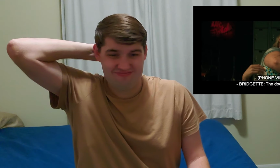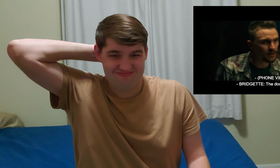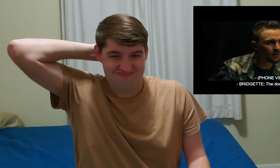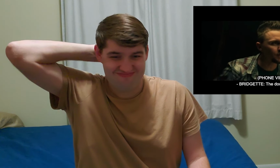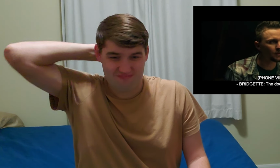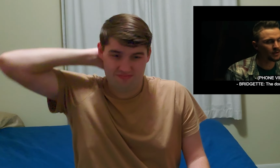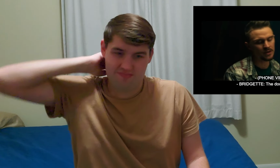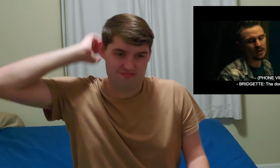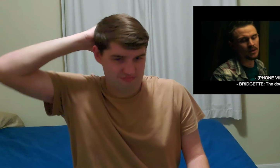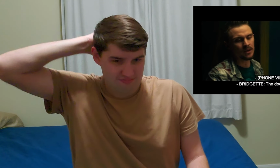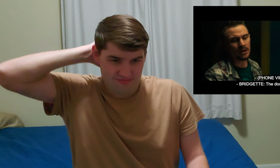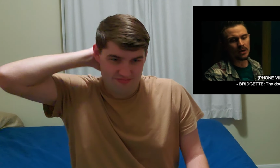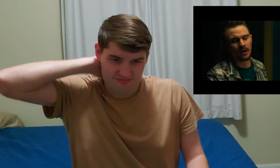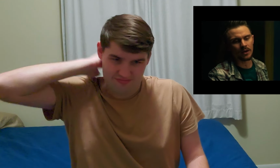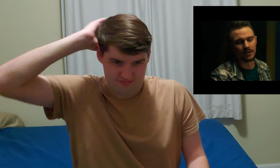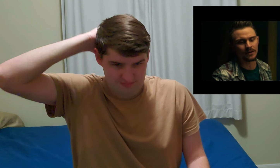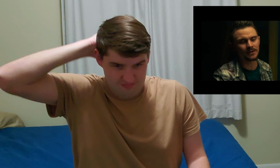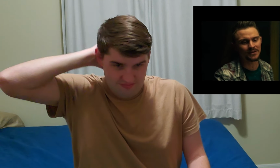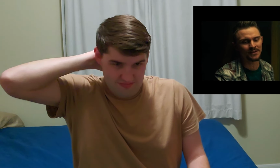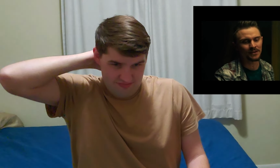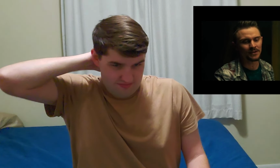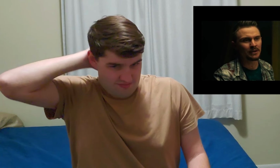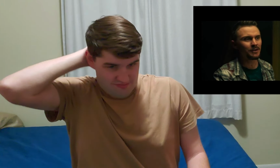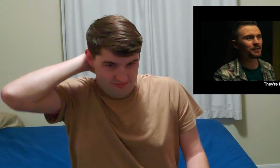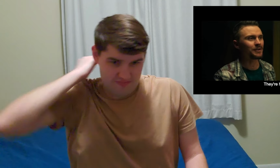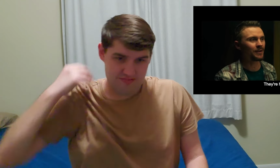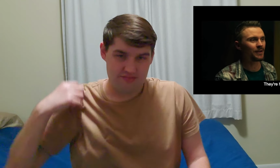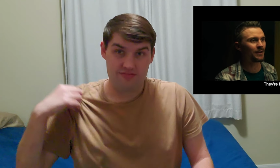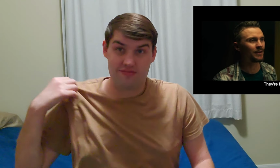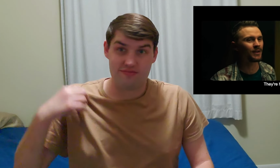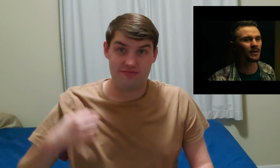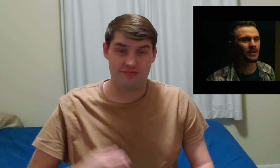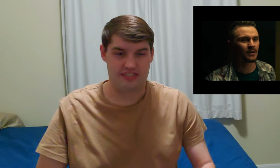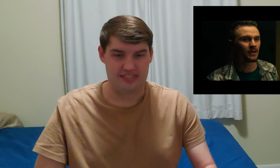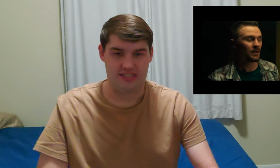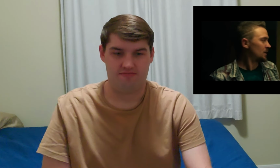The door's locked anyway. They're here.